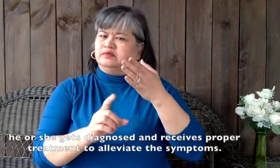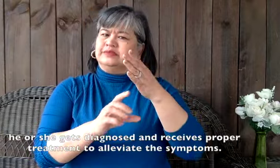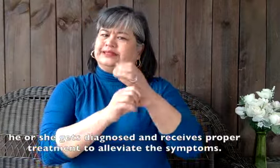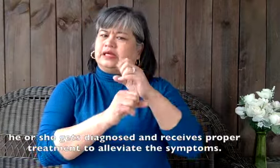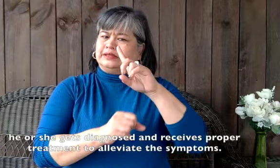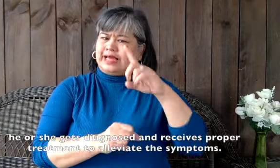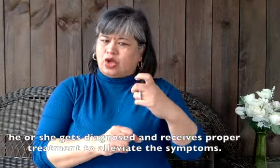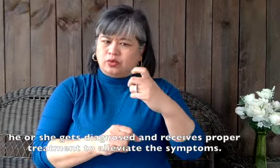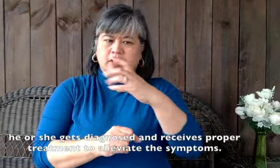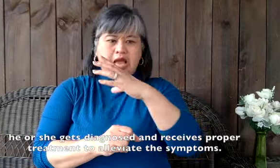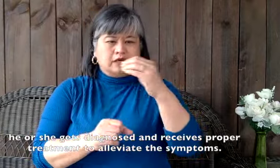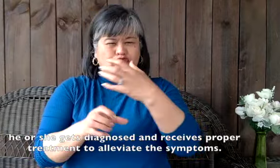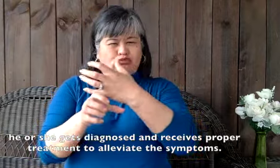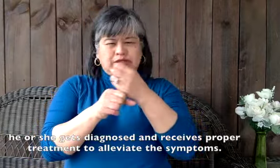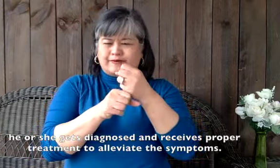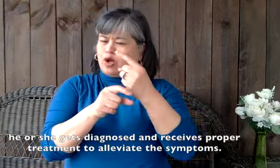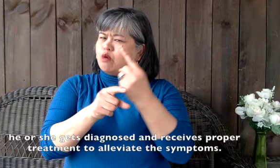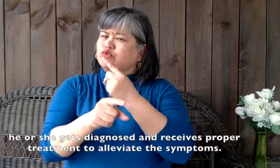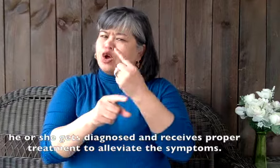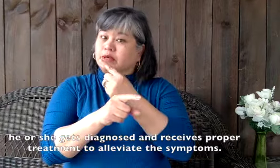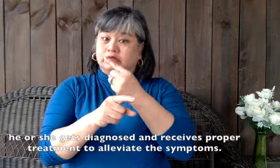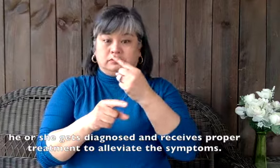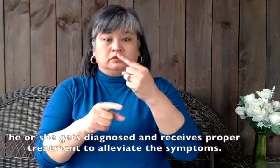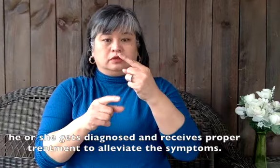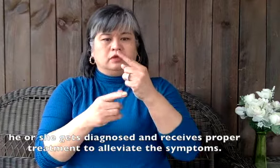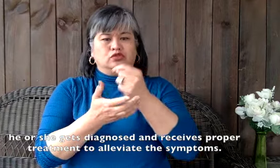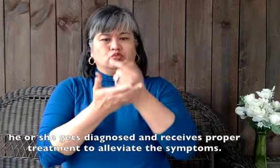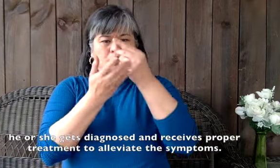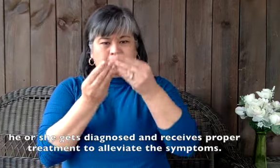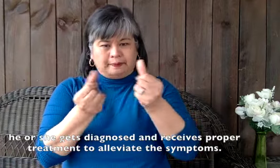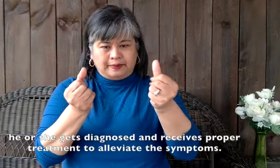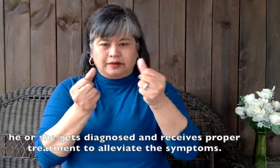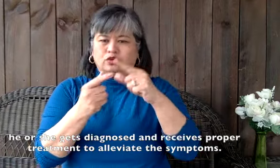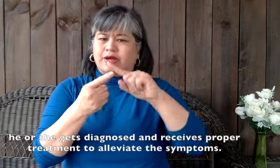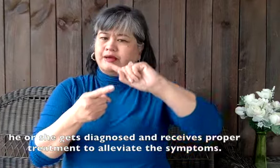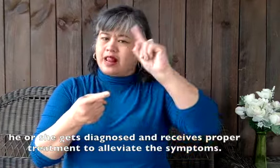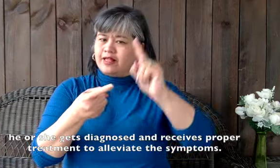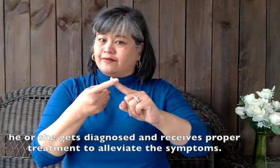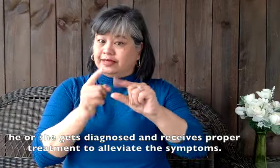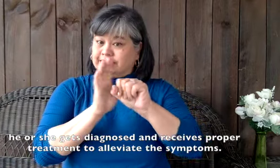before he or she gets diagnosed and receives proper treatment to alleviate the symptoms.